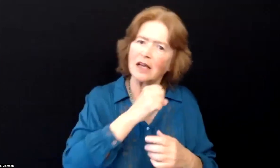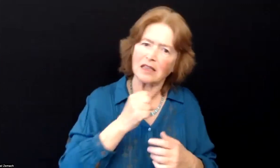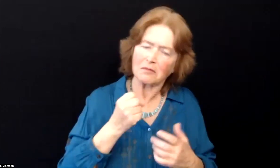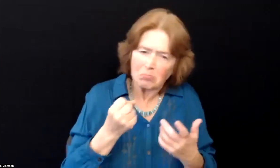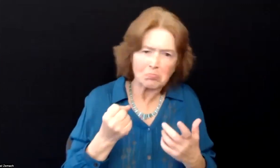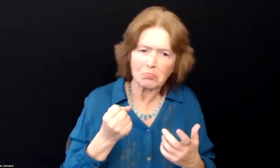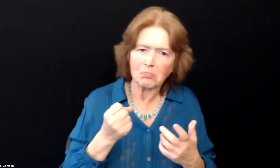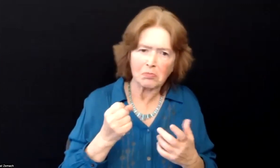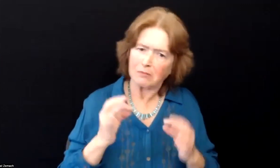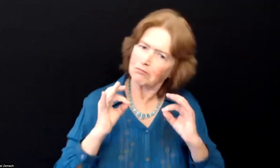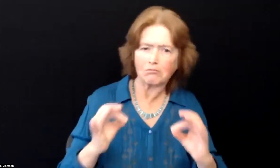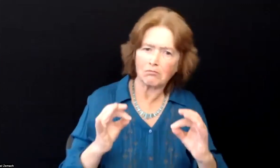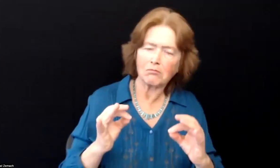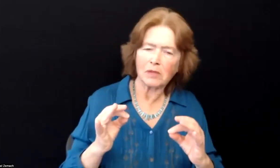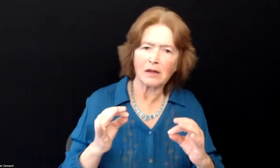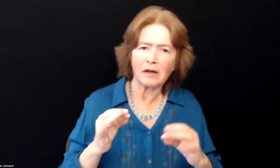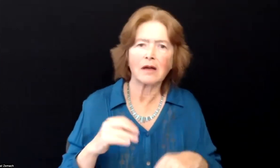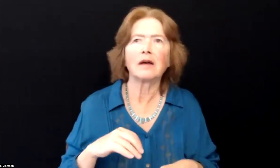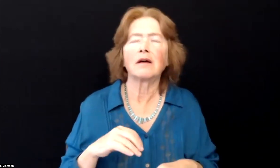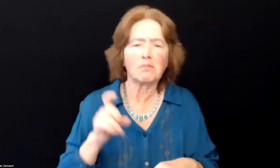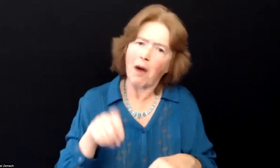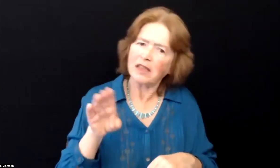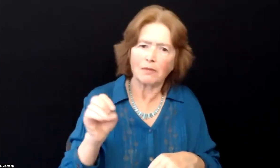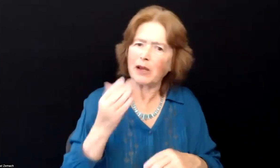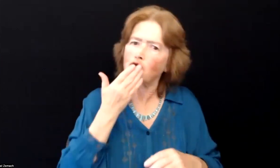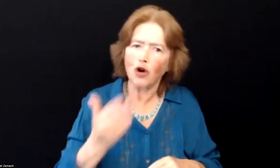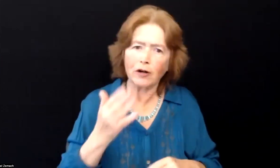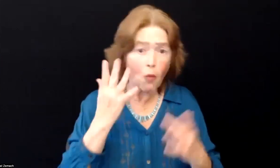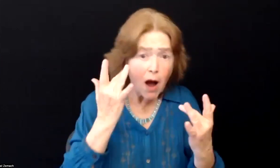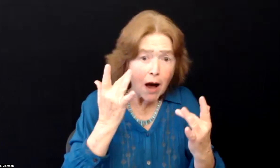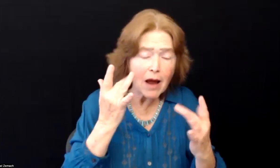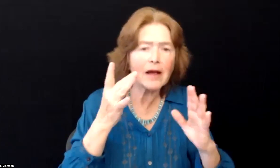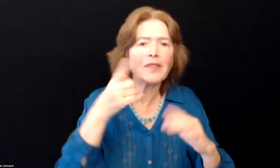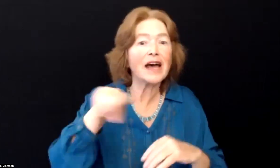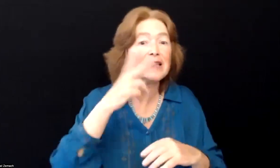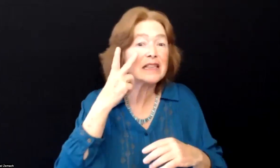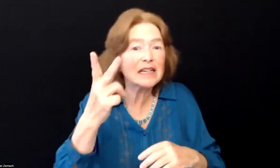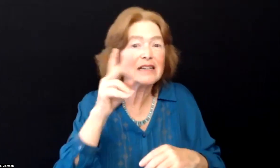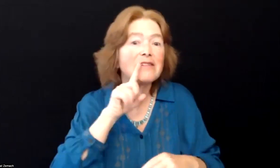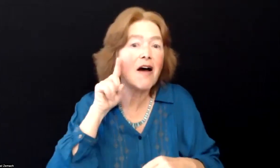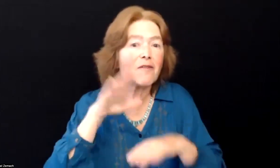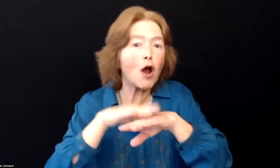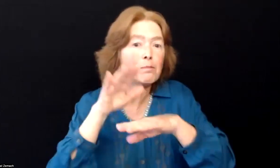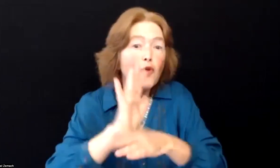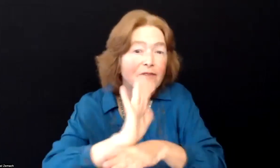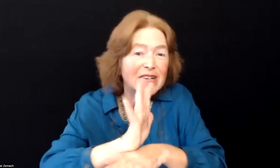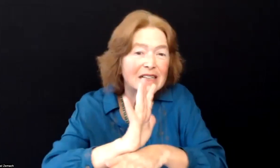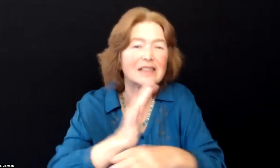deaf kids. They would just assume that. It must be good. Why? Because they're seeing,